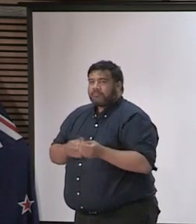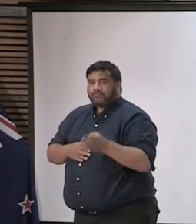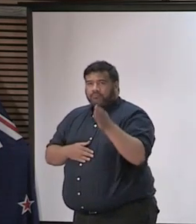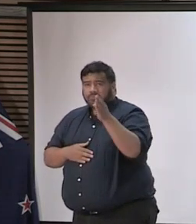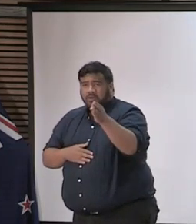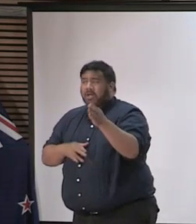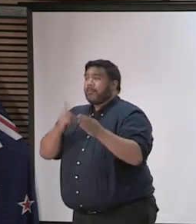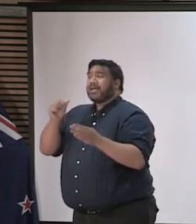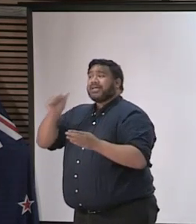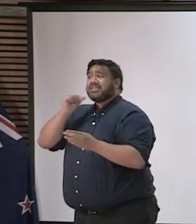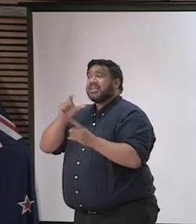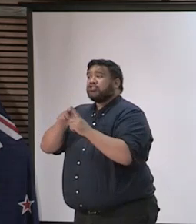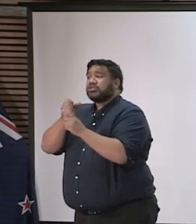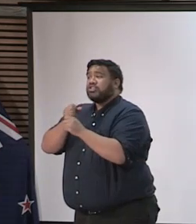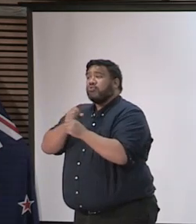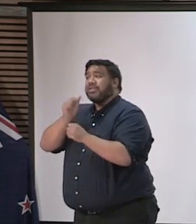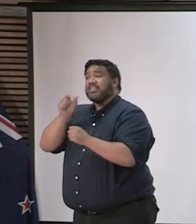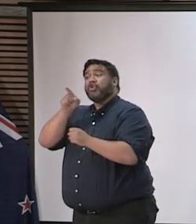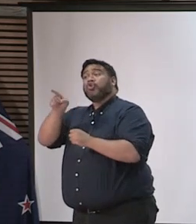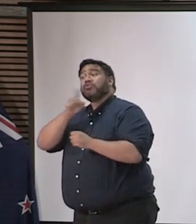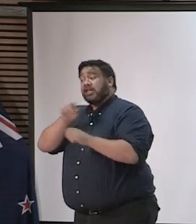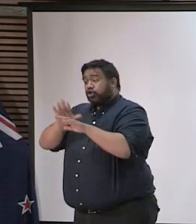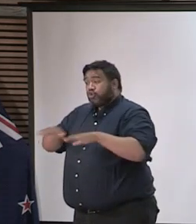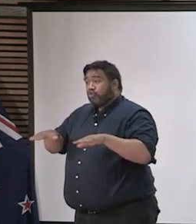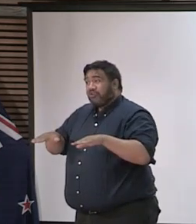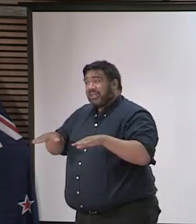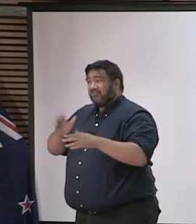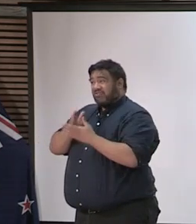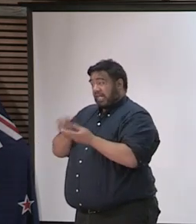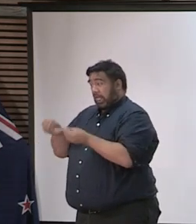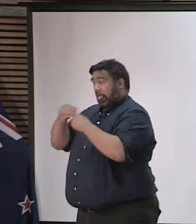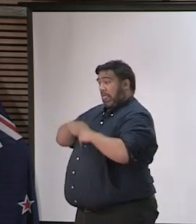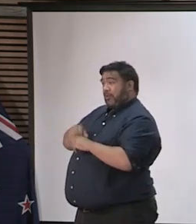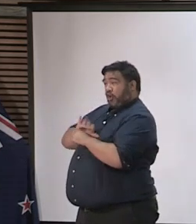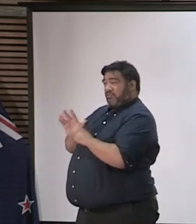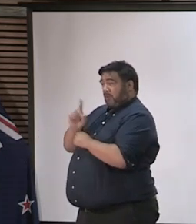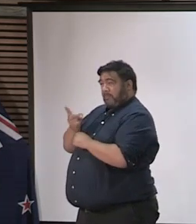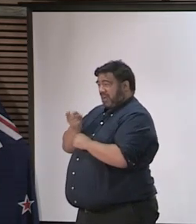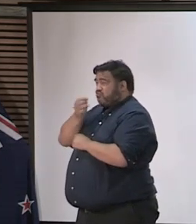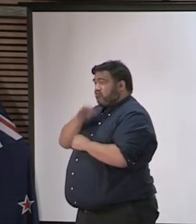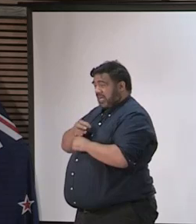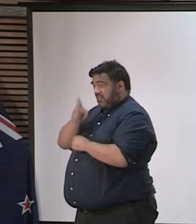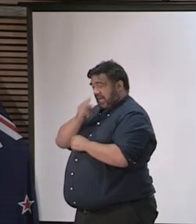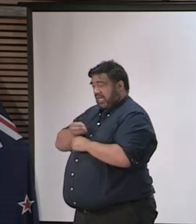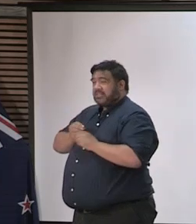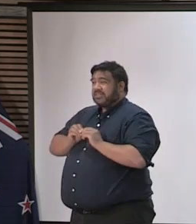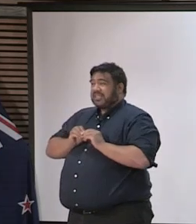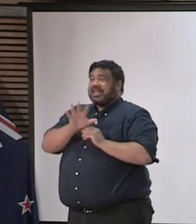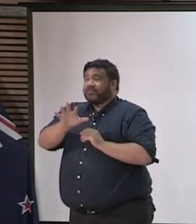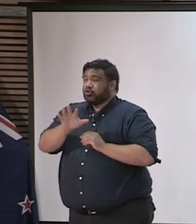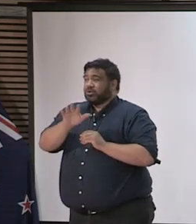Director General made yesterday, you said that children don't tend to pass COVID-19 onto adults. What evidence or peer-reviewed literature are you basing that claim